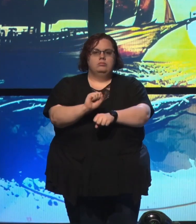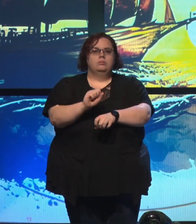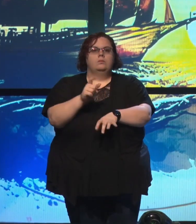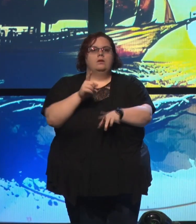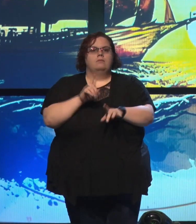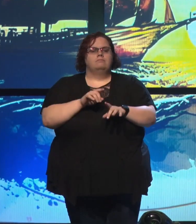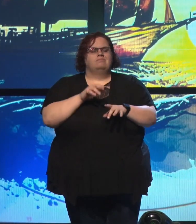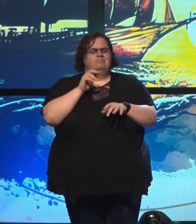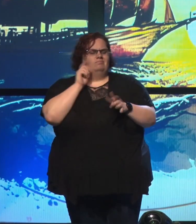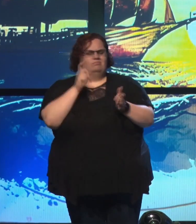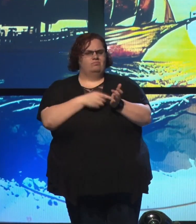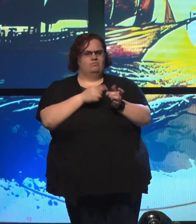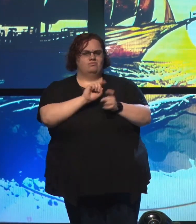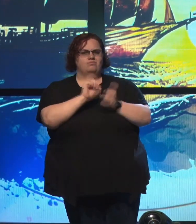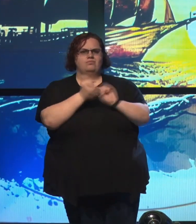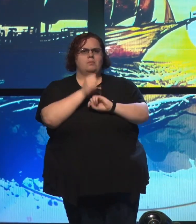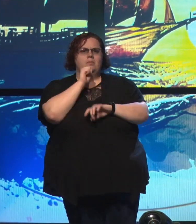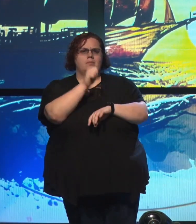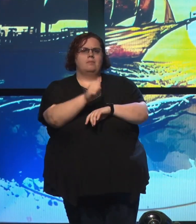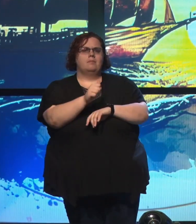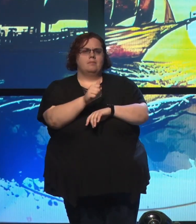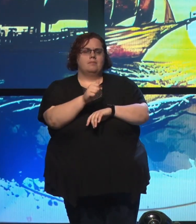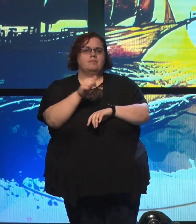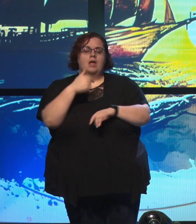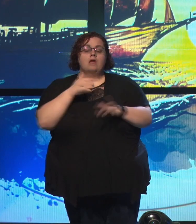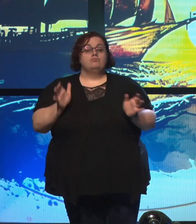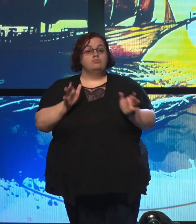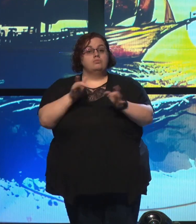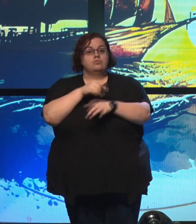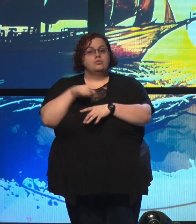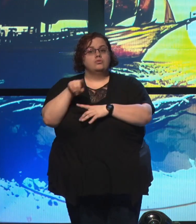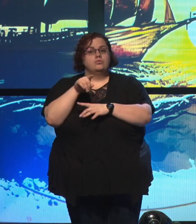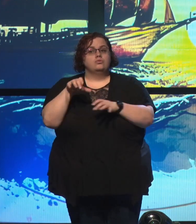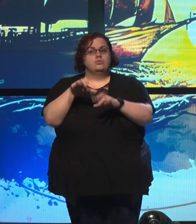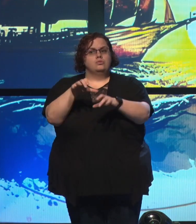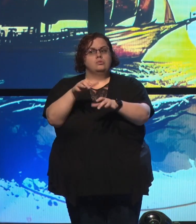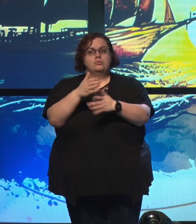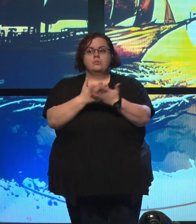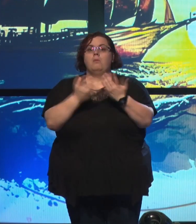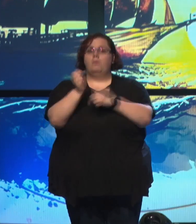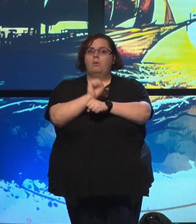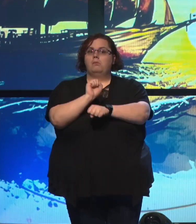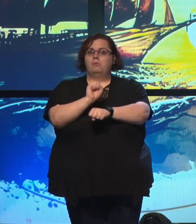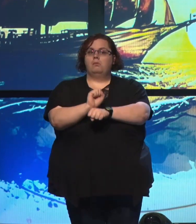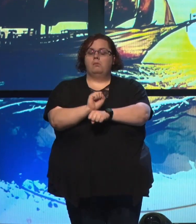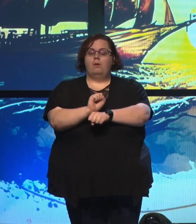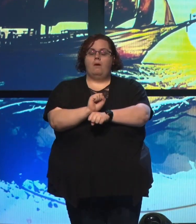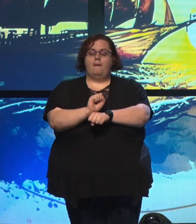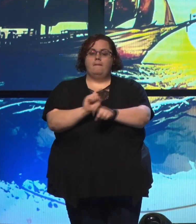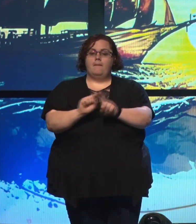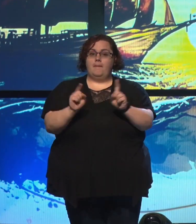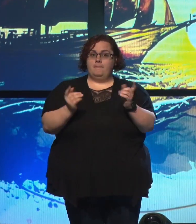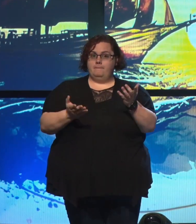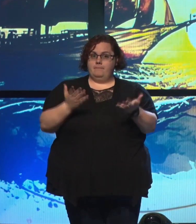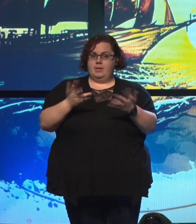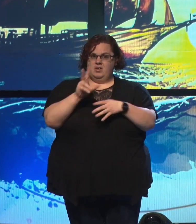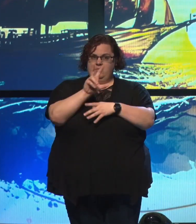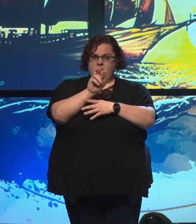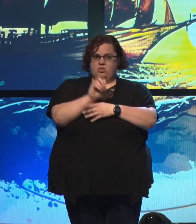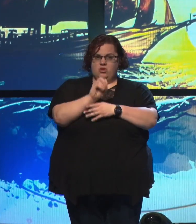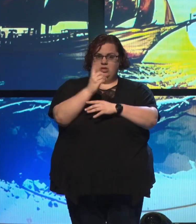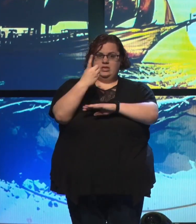real change in my circumstances. I would encourage you to do something that's a little bit of work. But maybe keep a